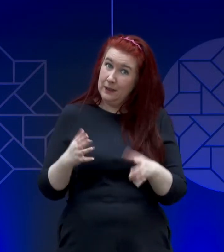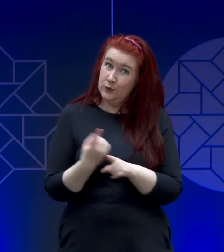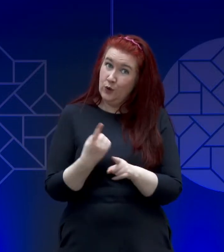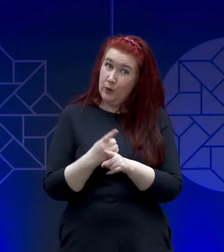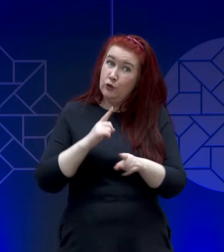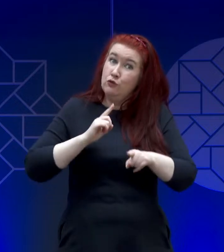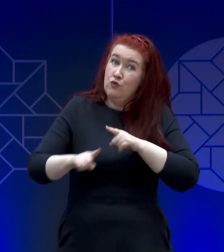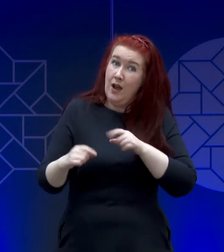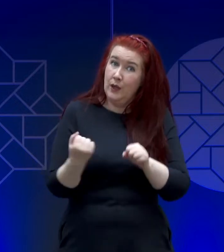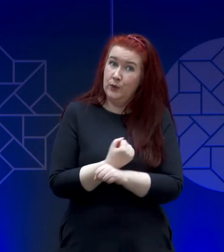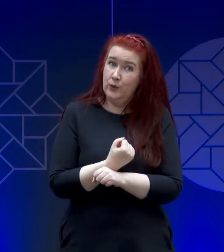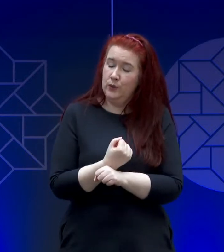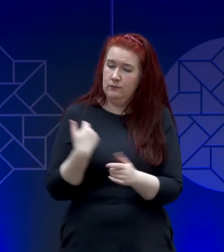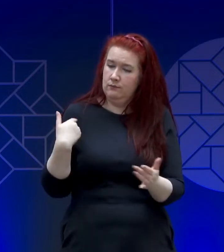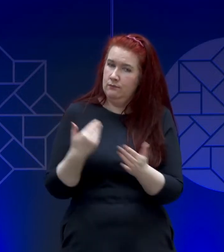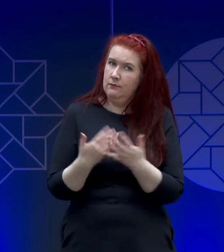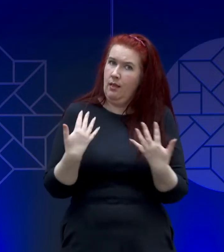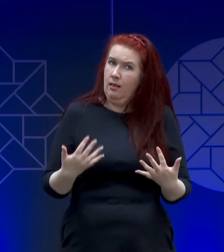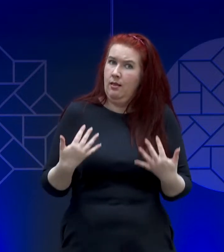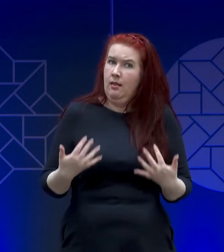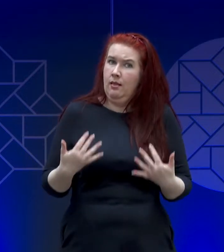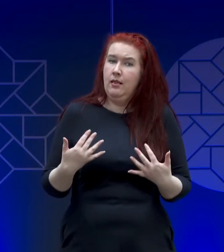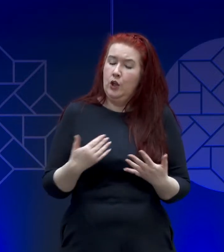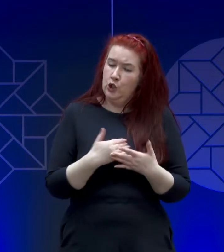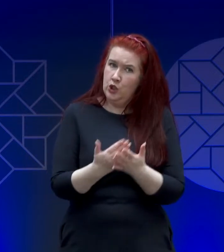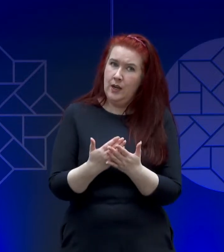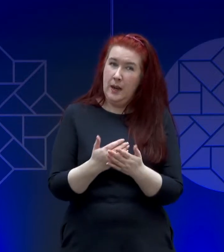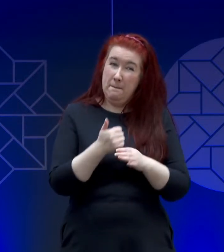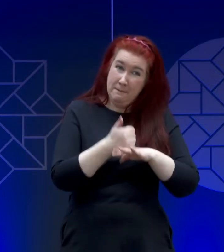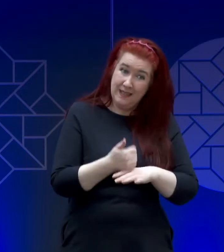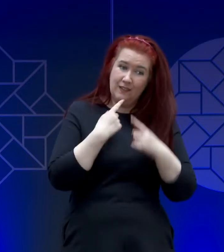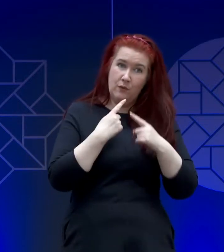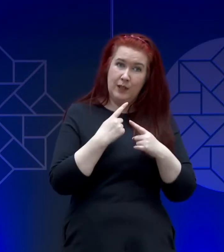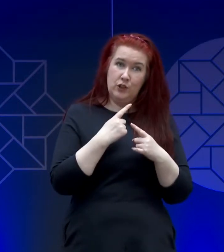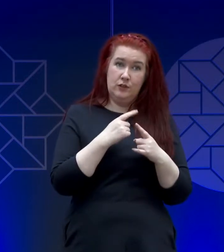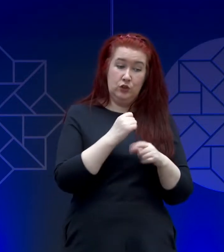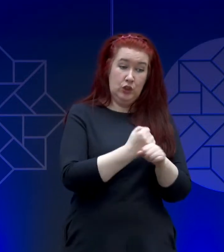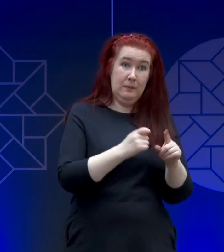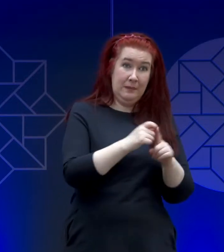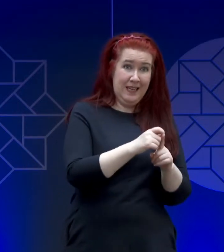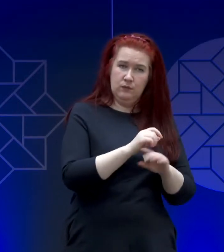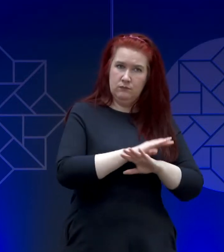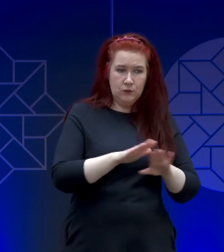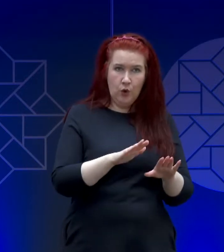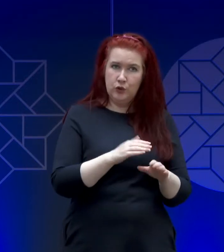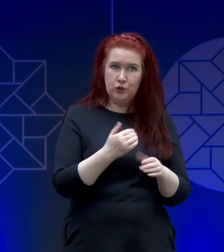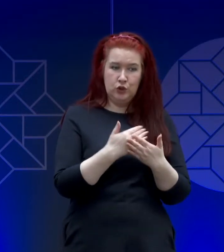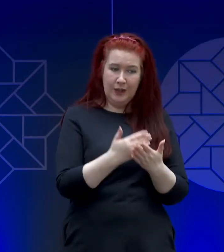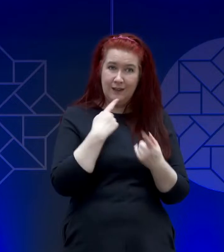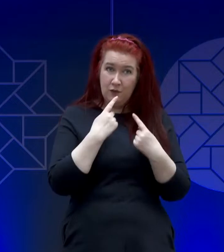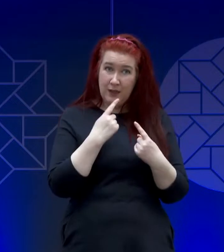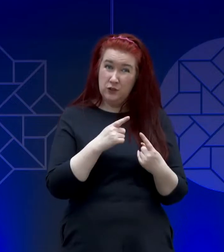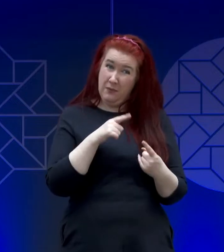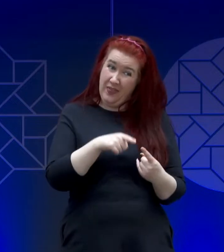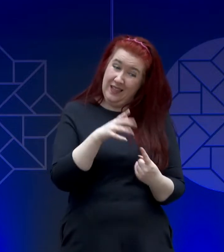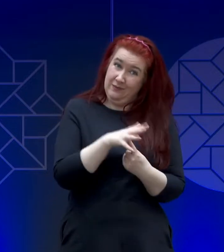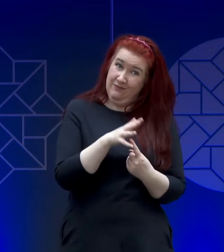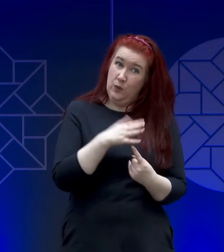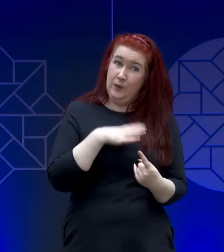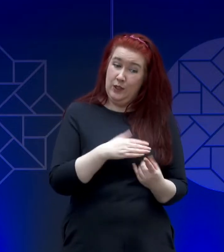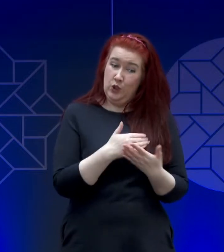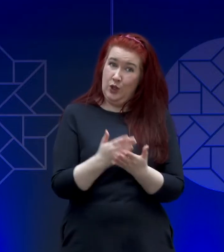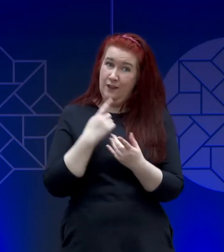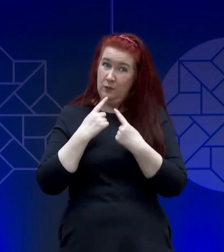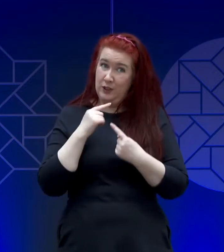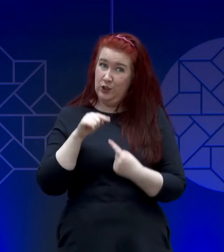do this, and we still don't share that very basic fundamental information, which is going to be critical if we're going to realise your ambition.